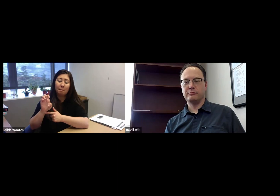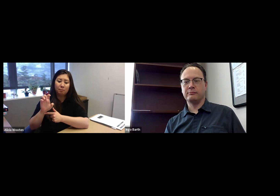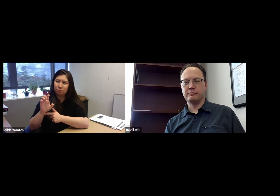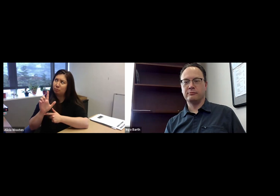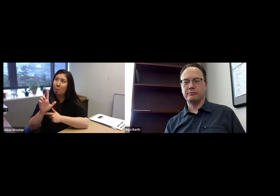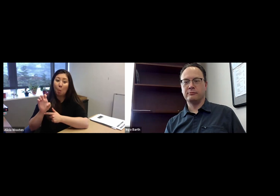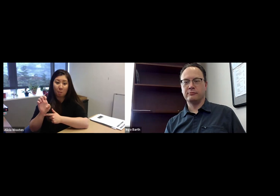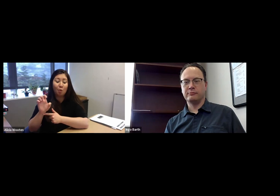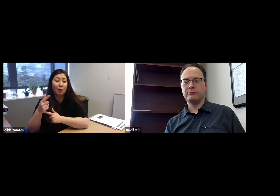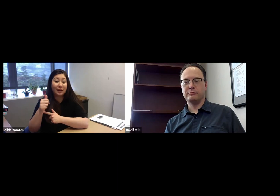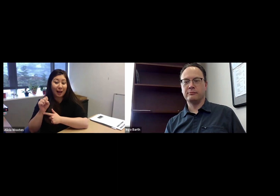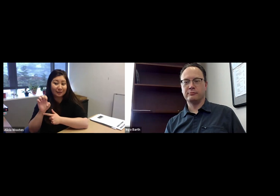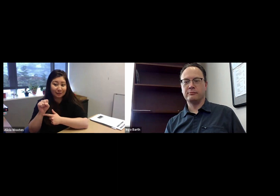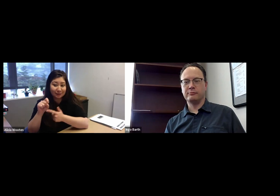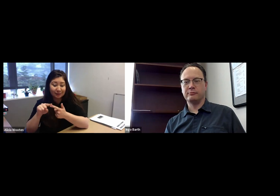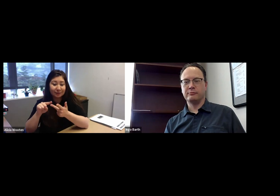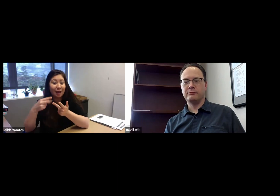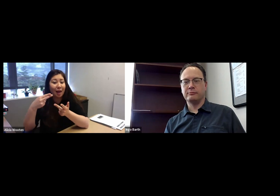alkalis, noble